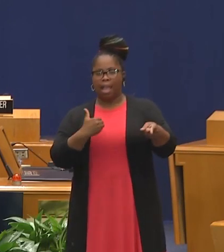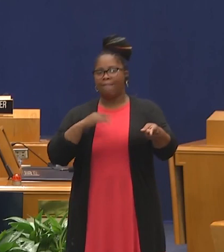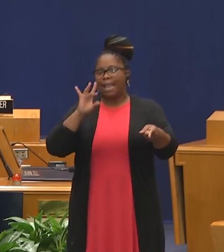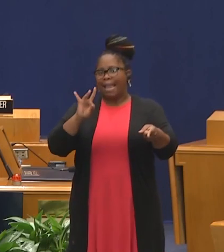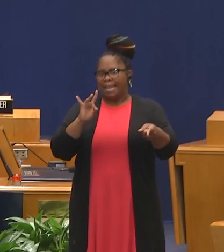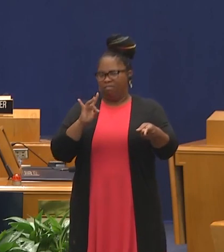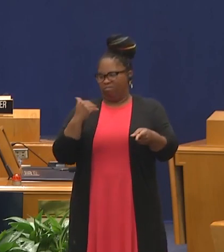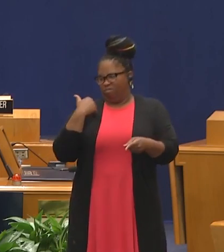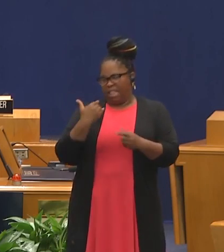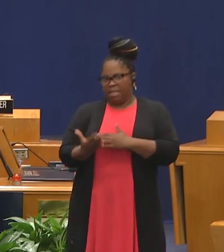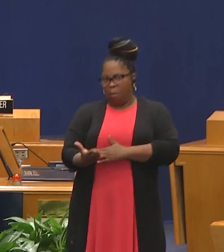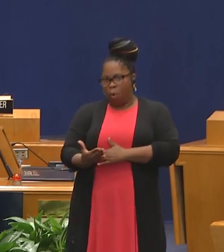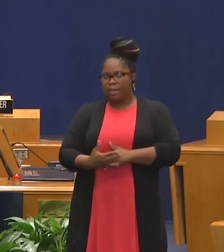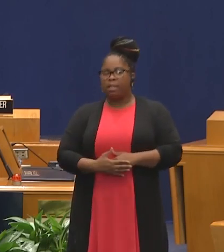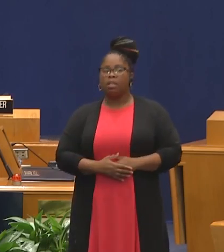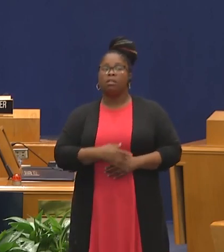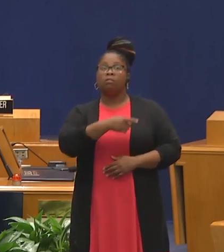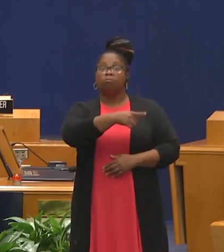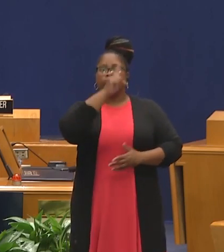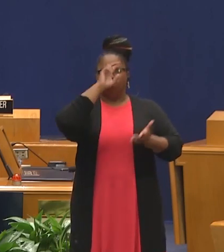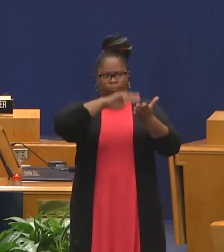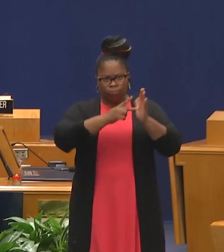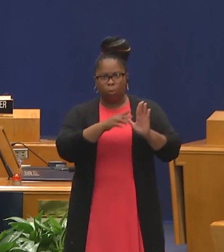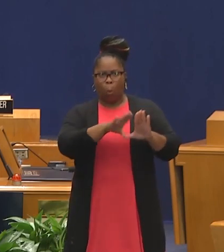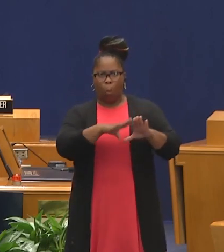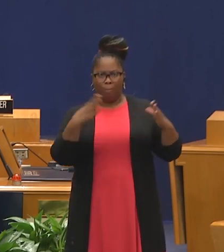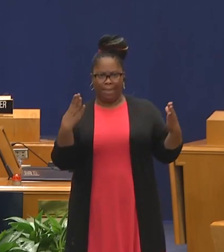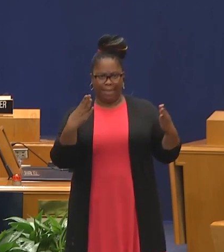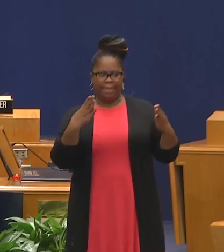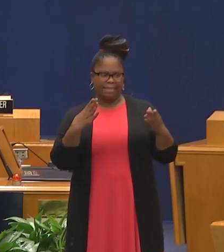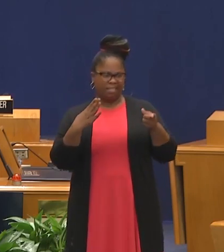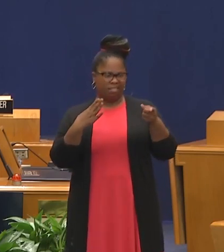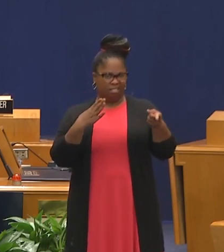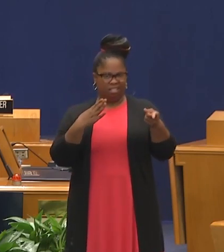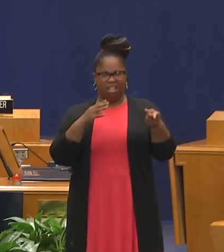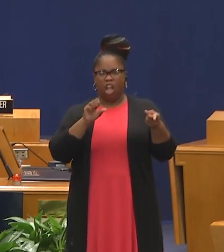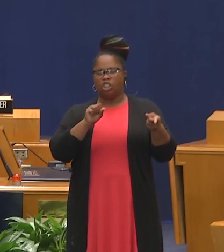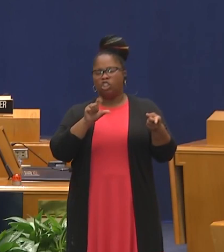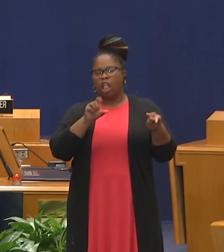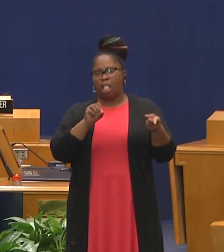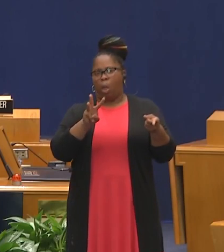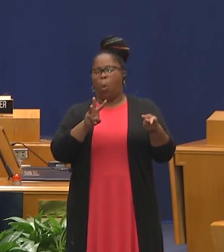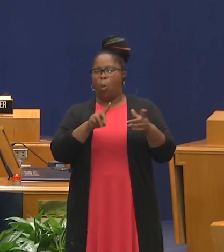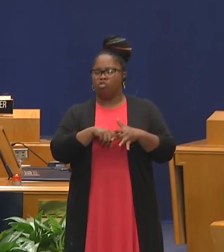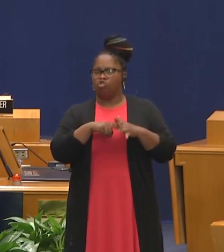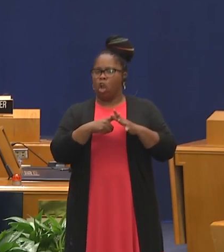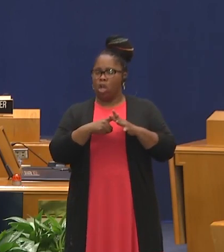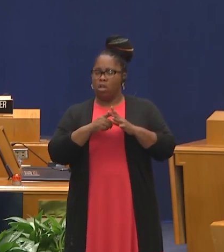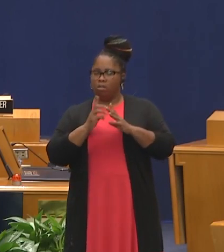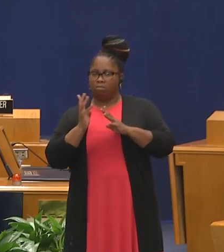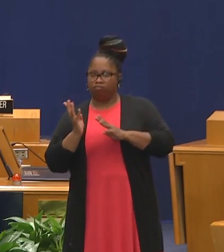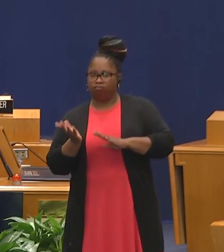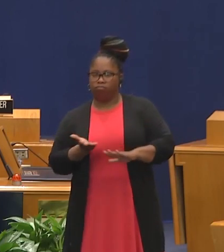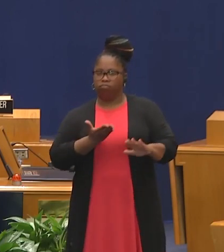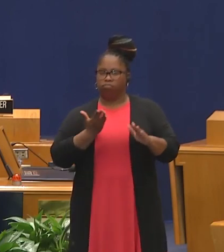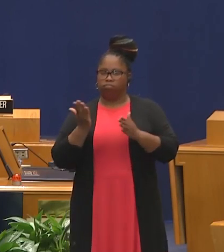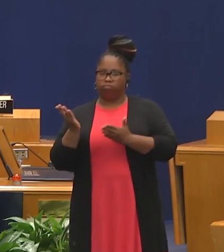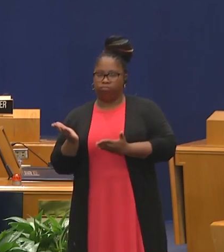They intentionally opened on what we just referred to as a slow ramp up to get the hospital and its